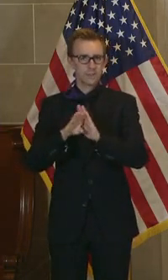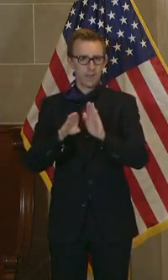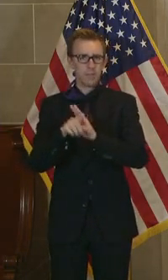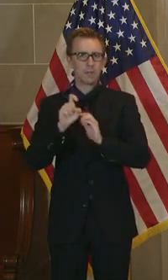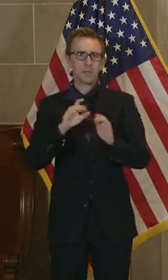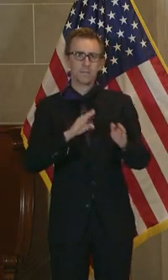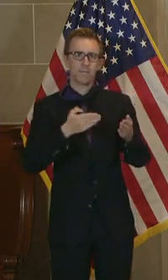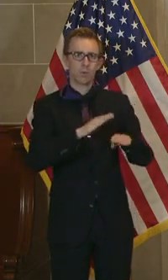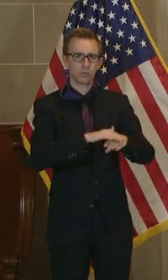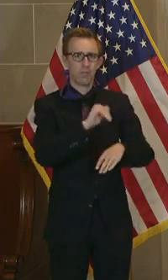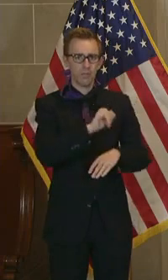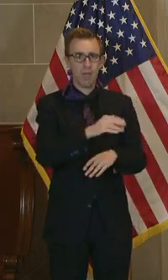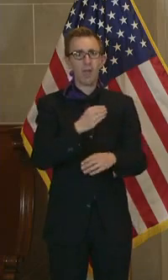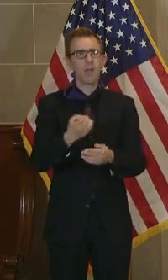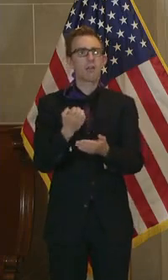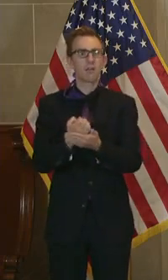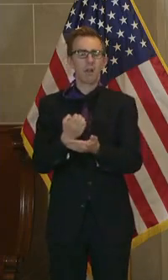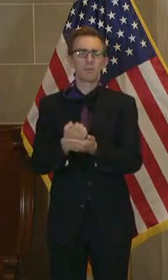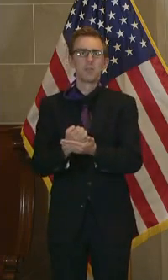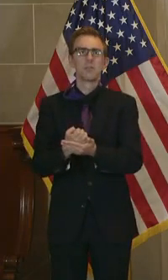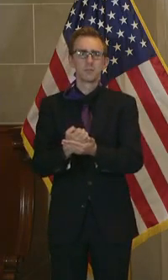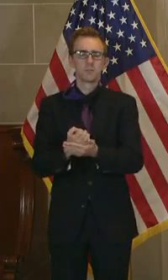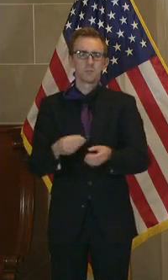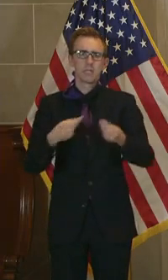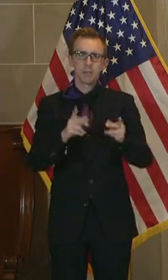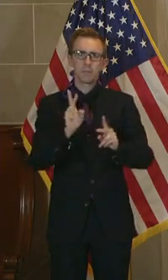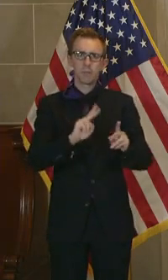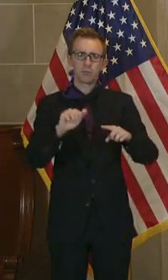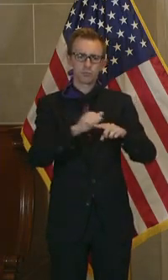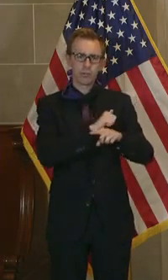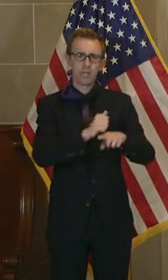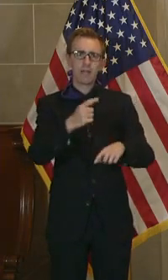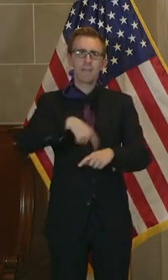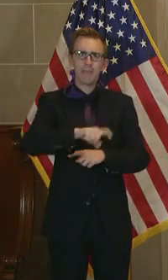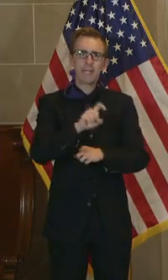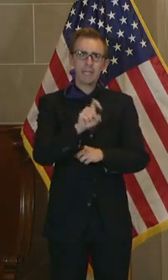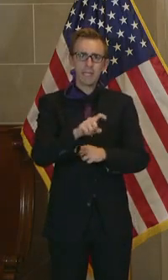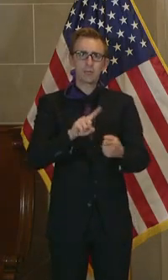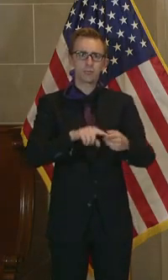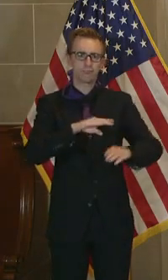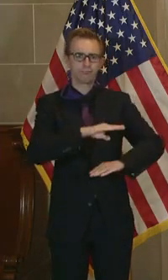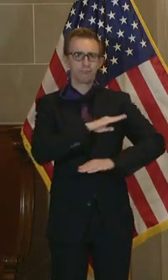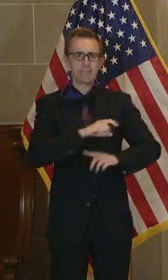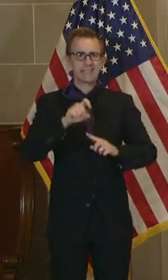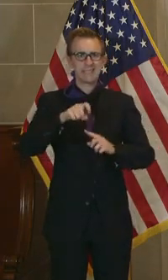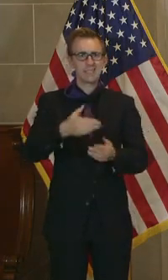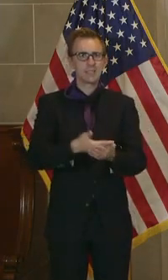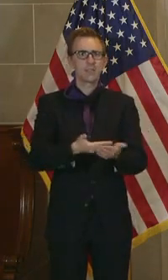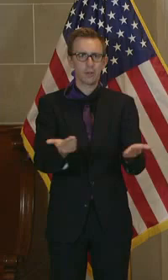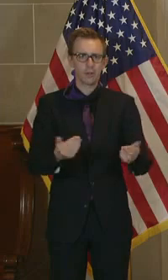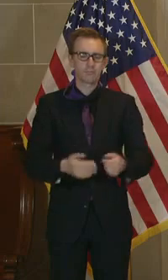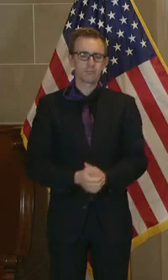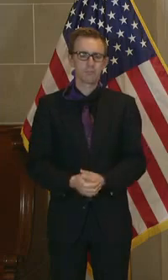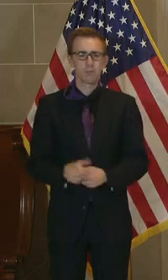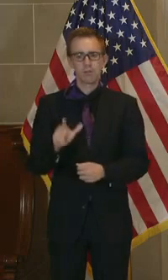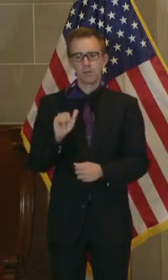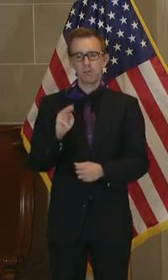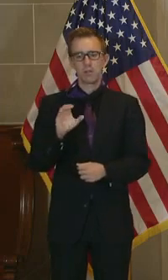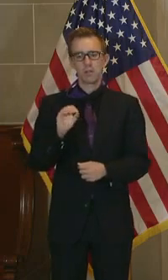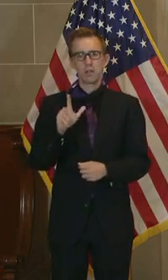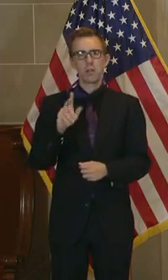on the economy, get people the training they need to meet the workforce demands. Lincoln County